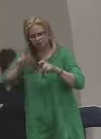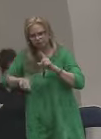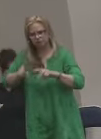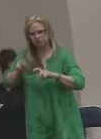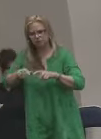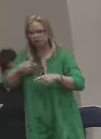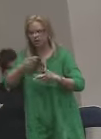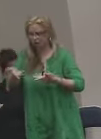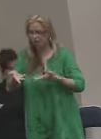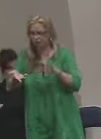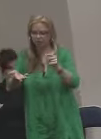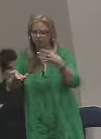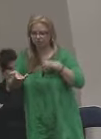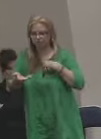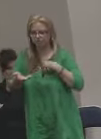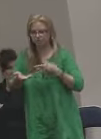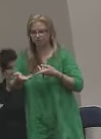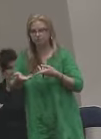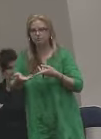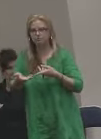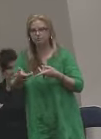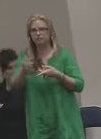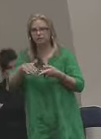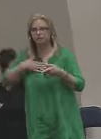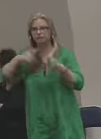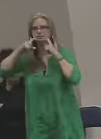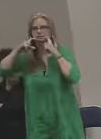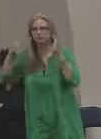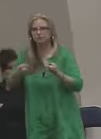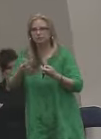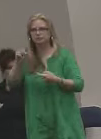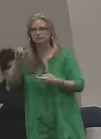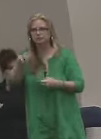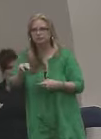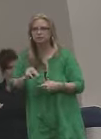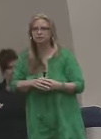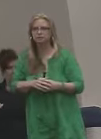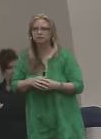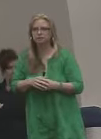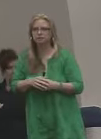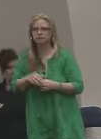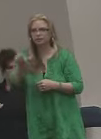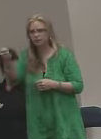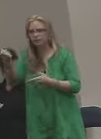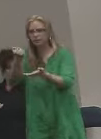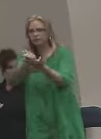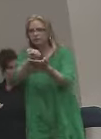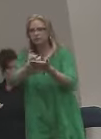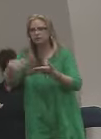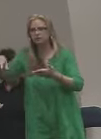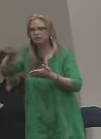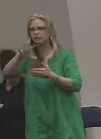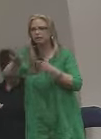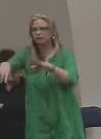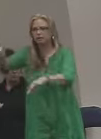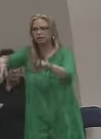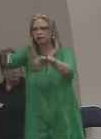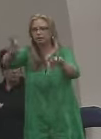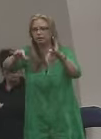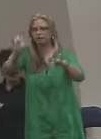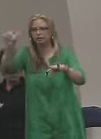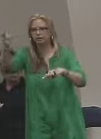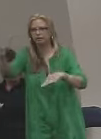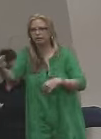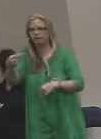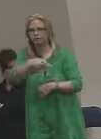I didn't do that. That was my sin. There was other evidence out there that was discovered later on that showed this